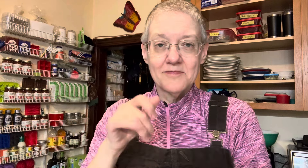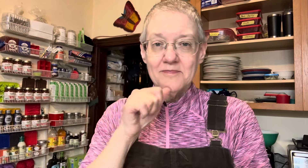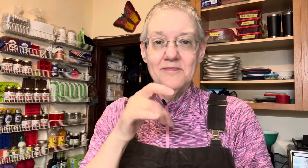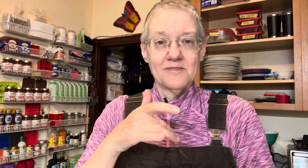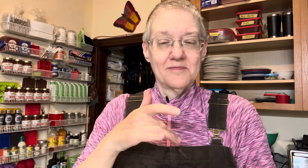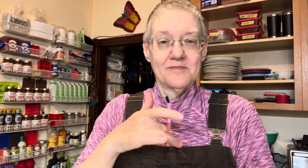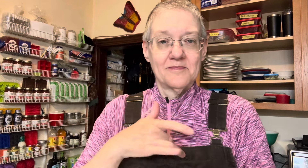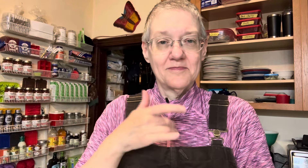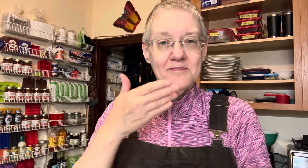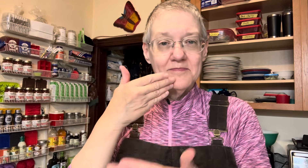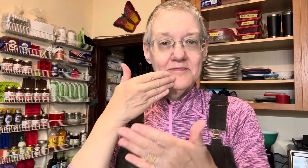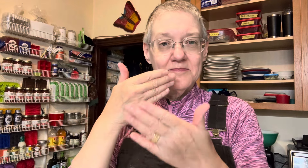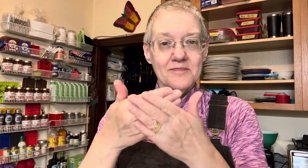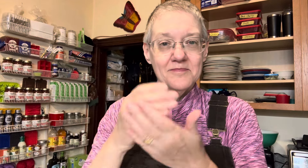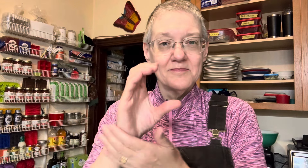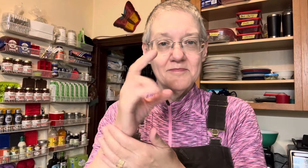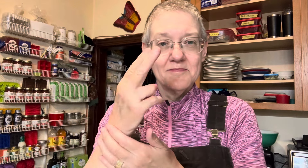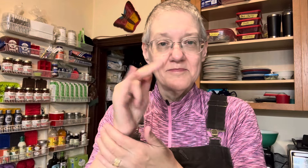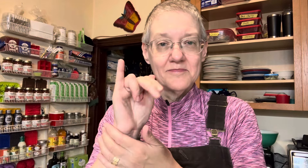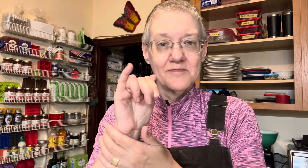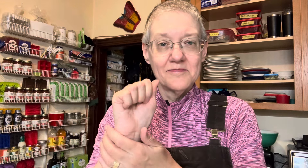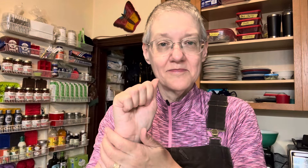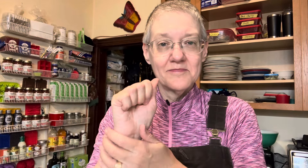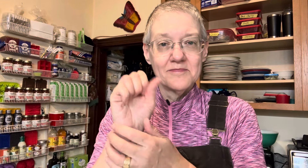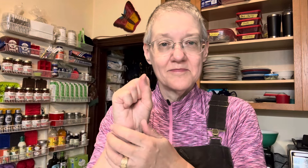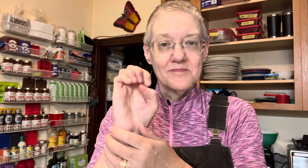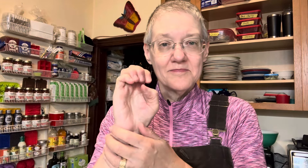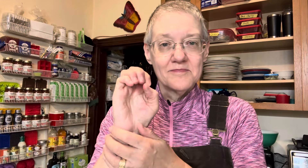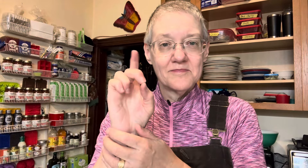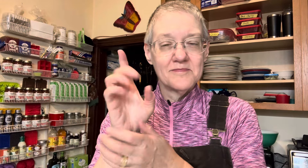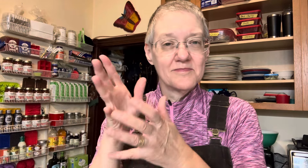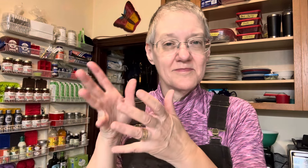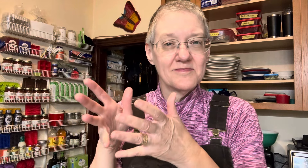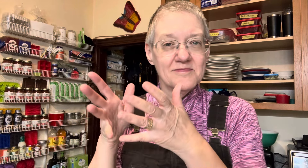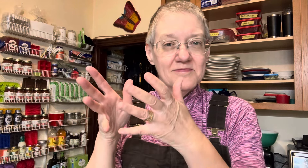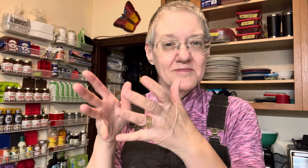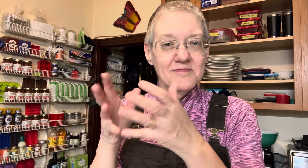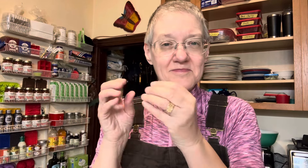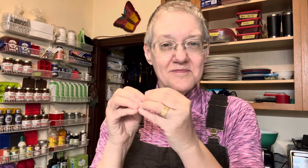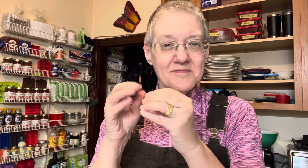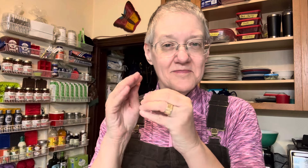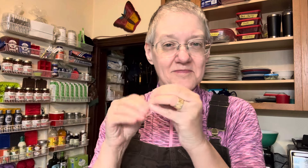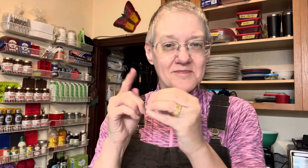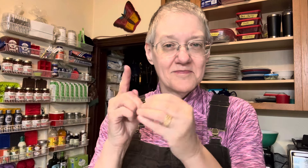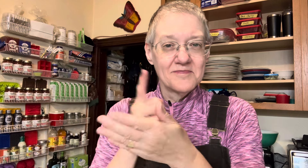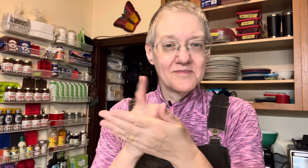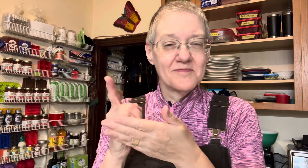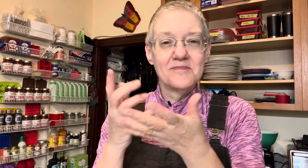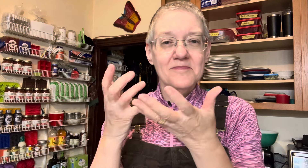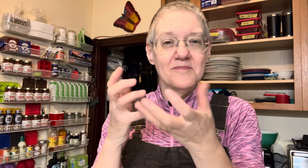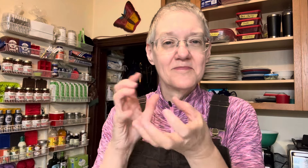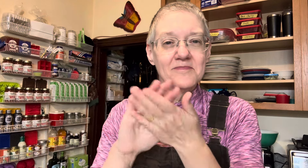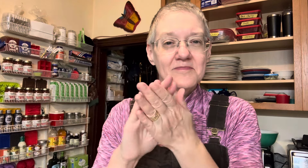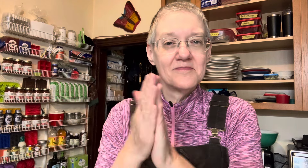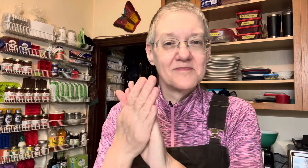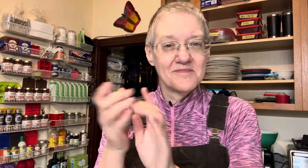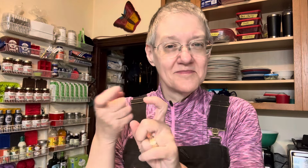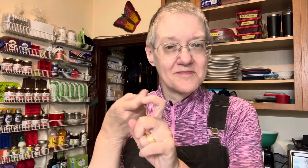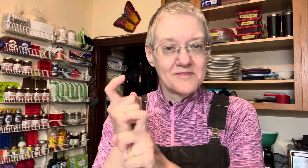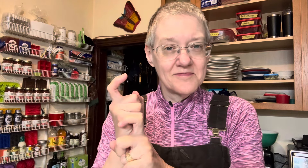worth. I don't feel like it's good for the chia seeds to sit in there more than a week. I don't want